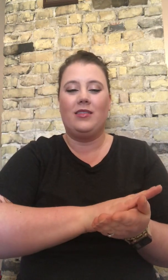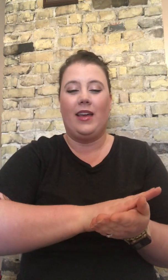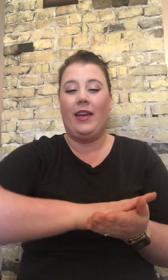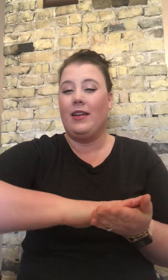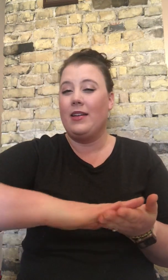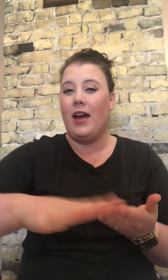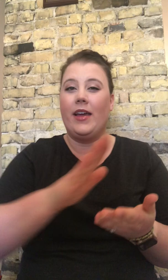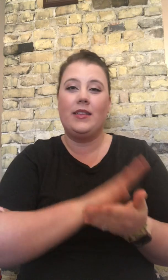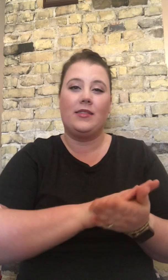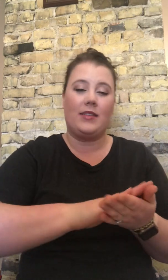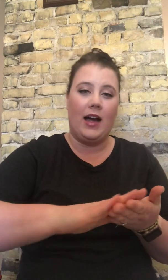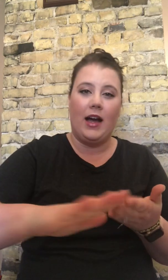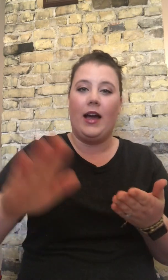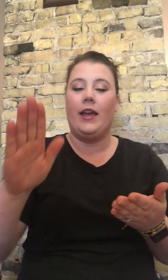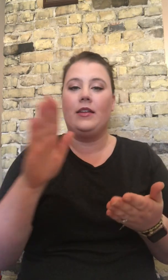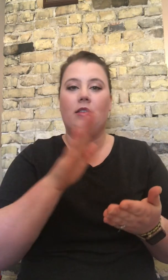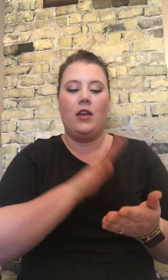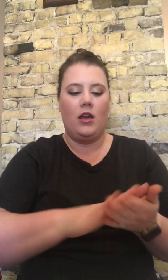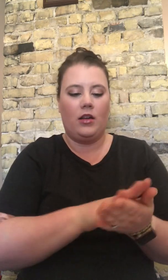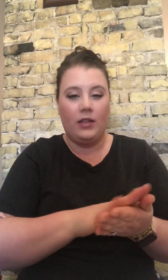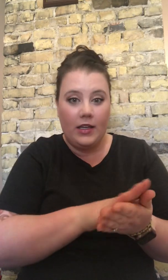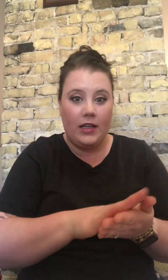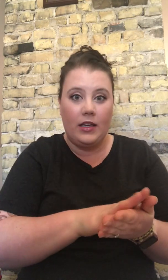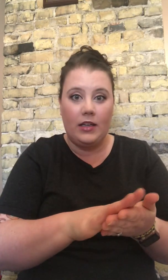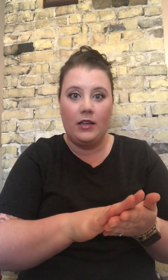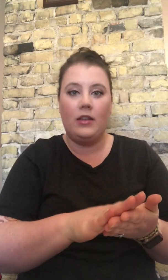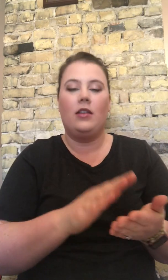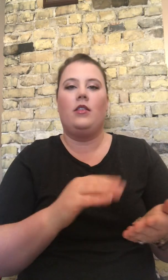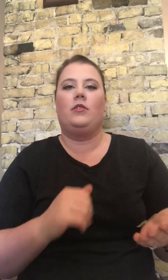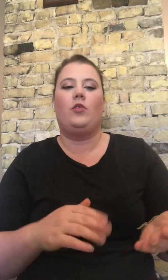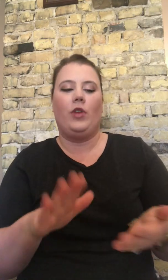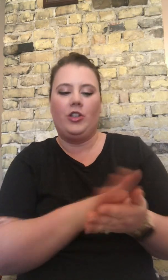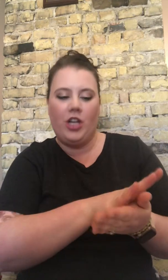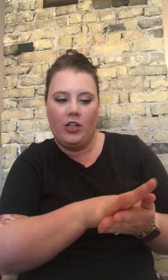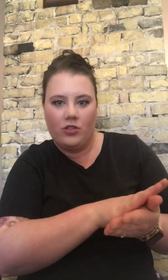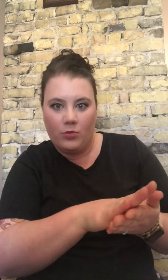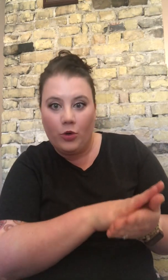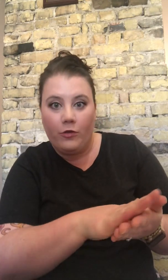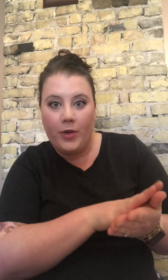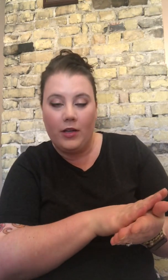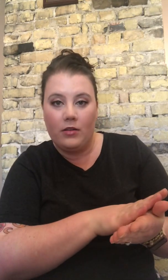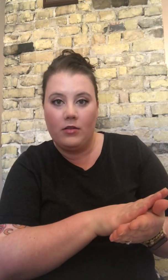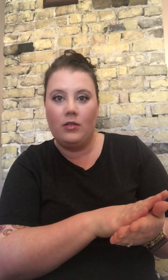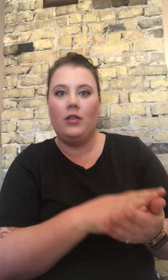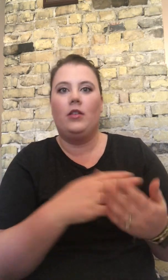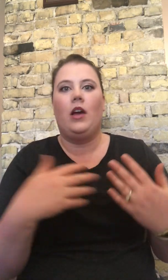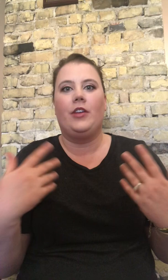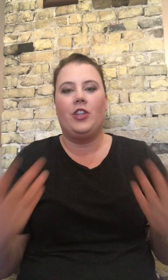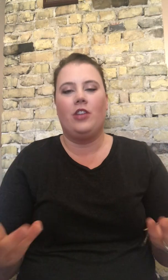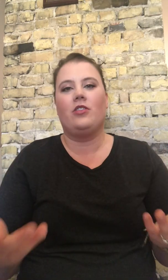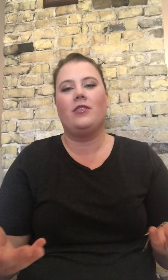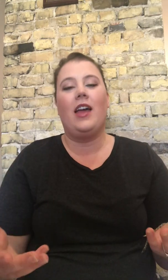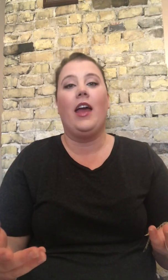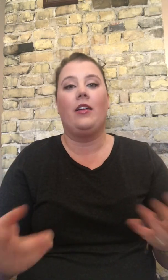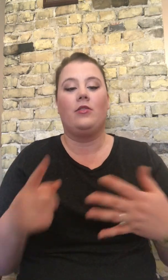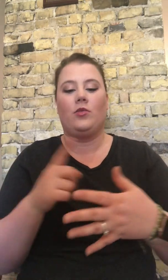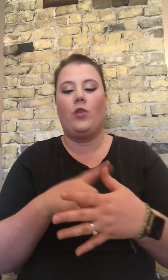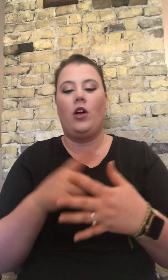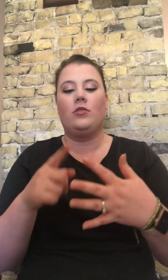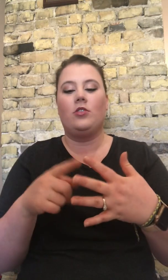like nice, kind, clean. So when I change the movement, I change the sign. So we also talked